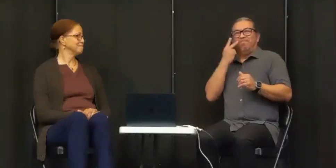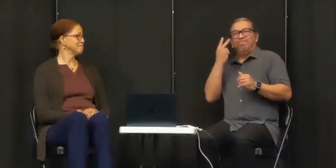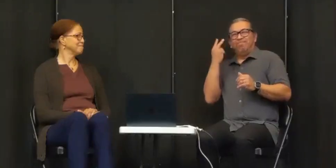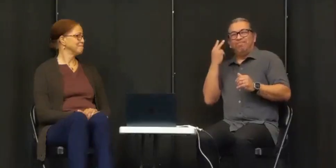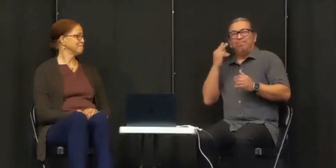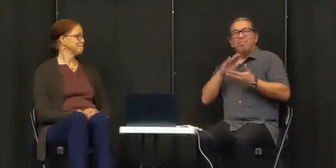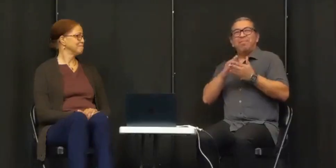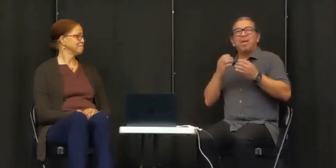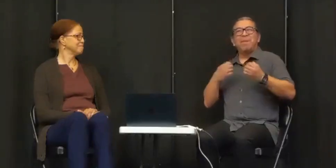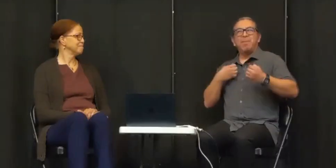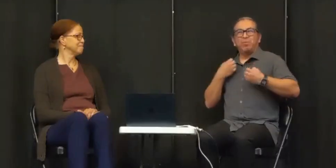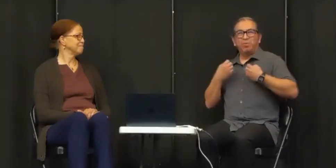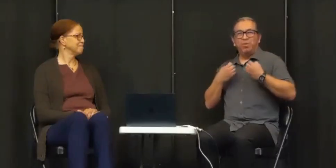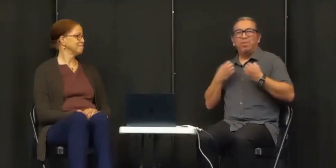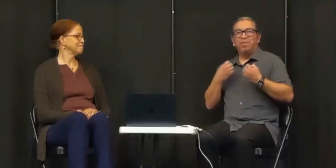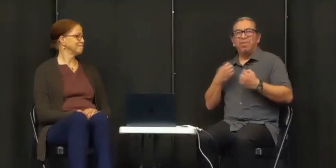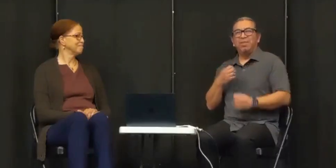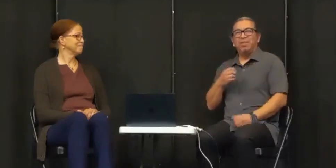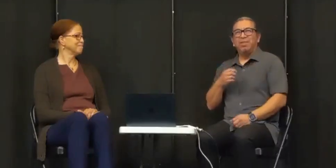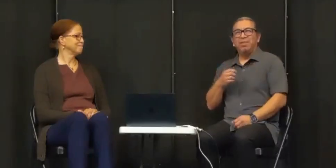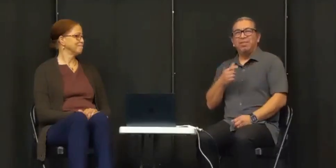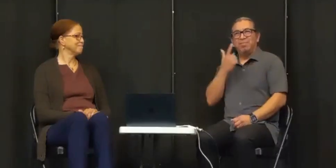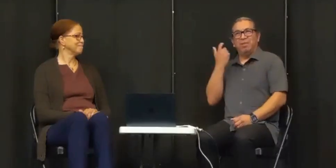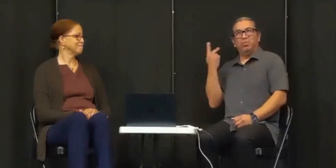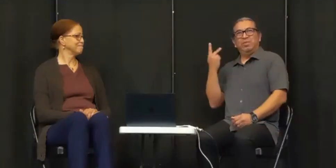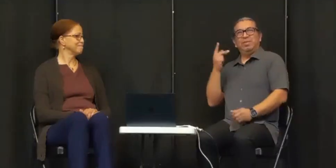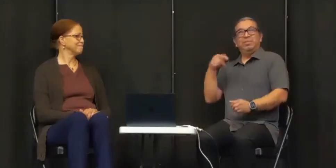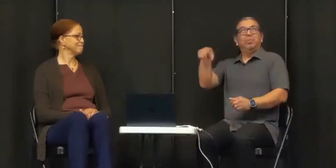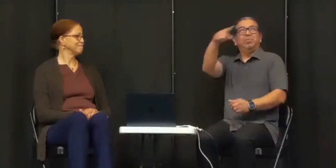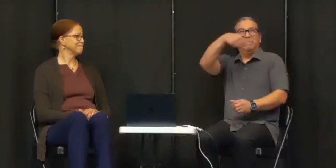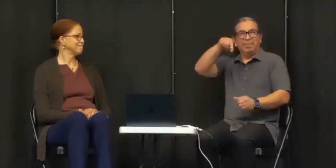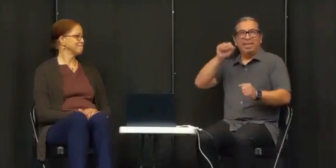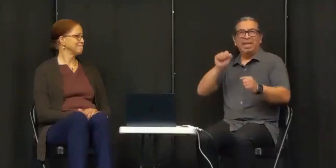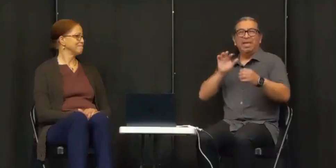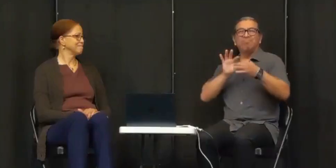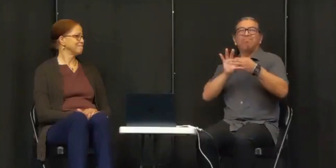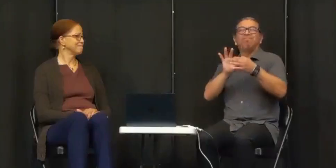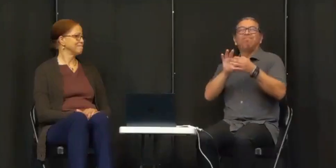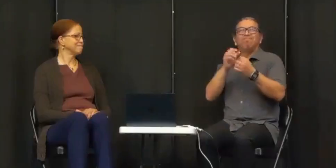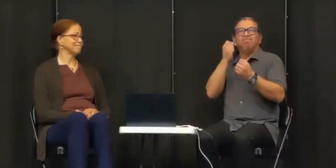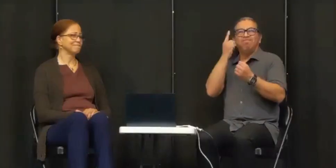I know some of the stuff will be impactful and feel emotional.